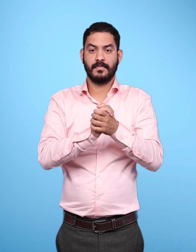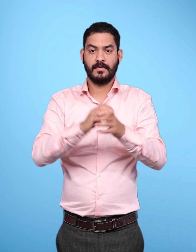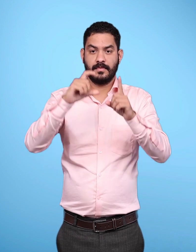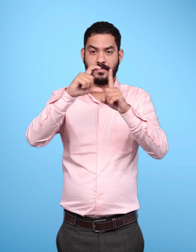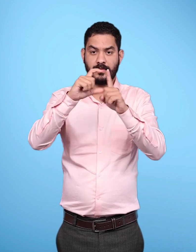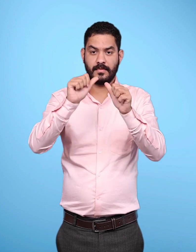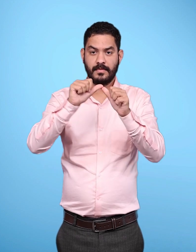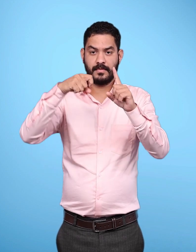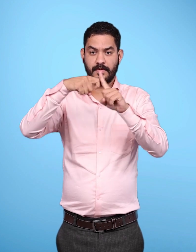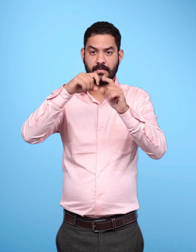Dakshin Path,